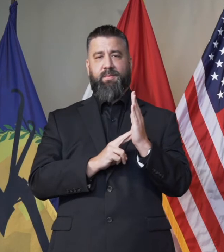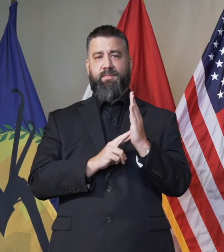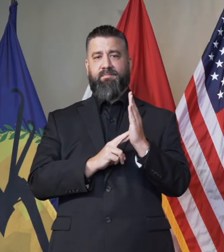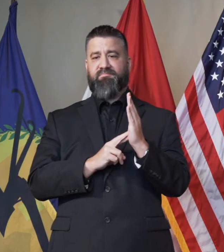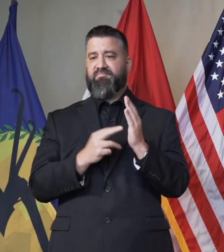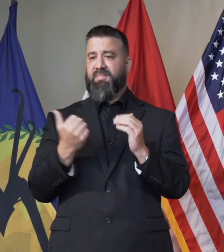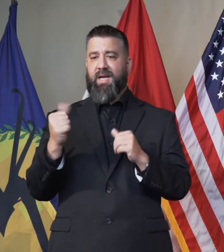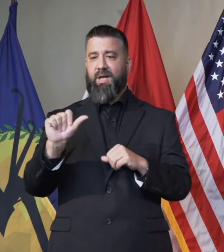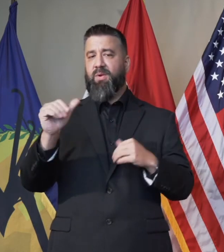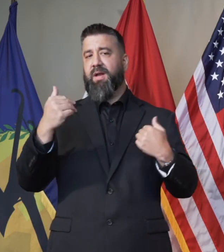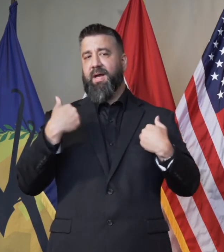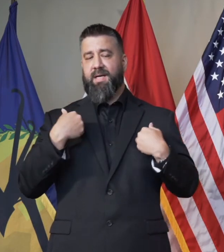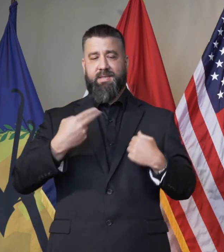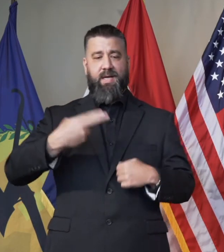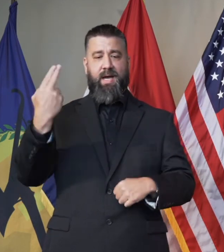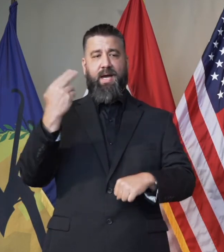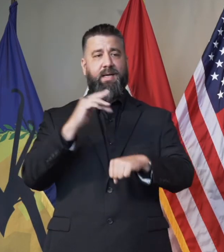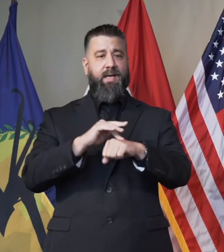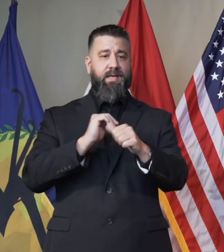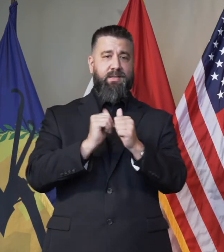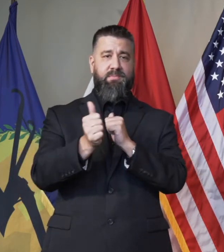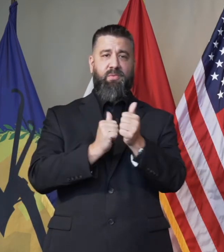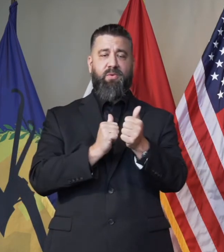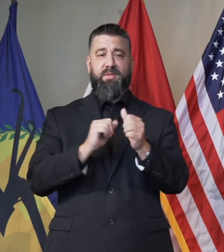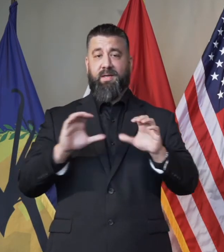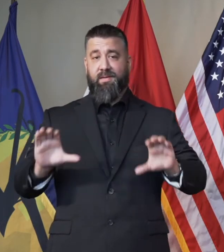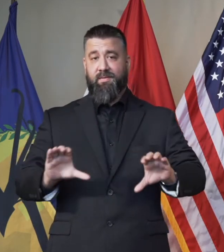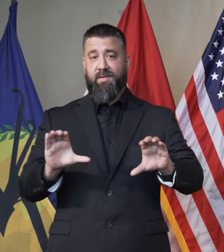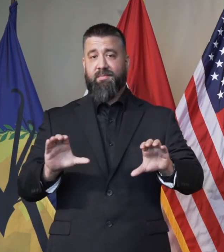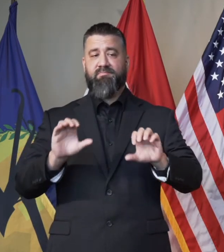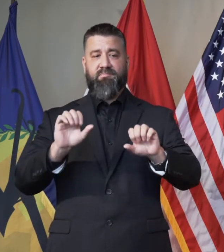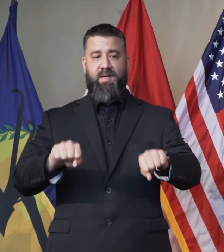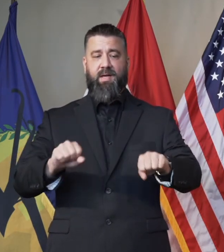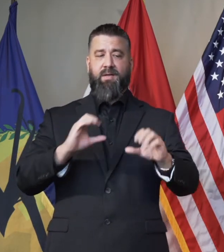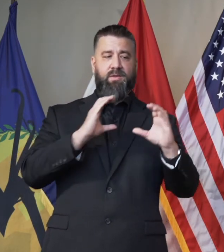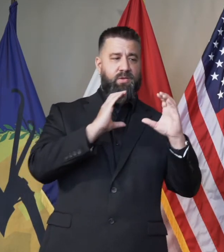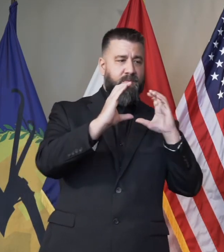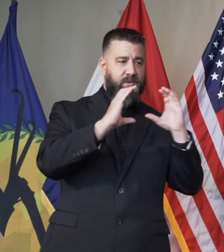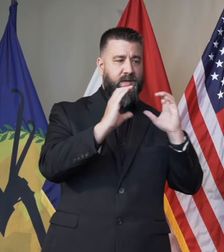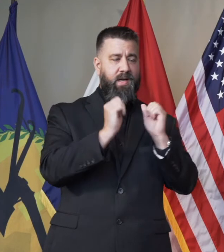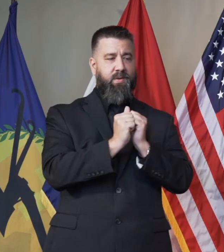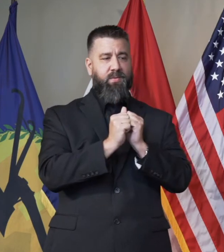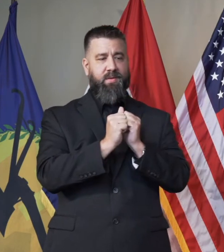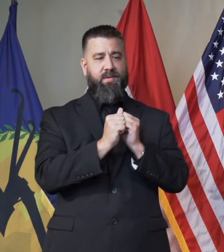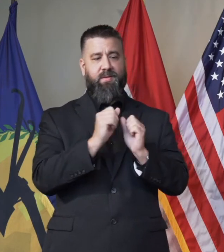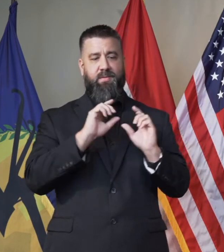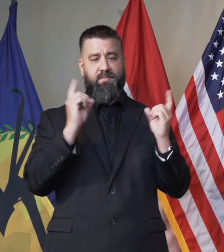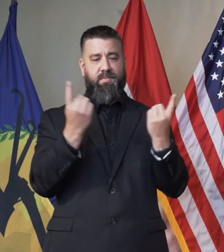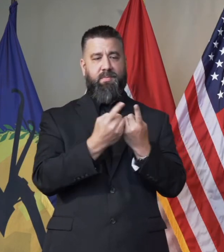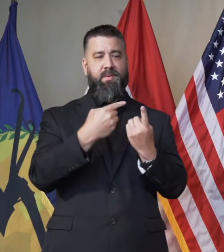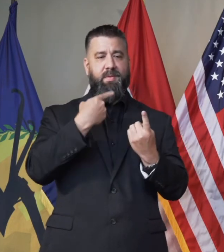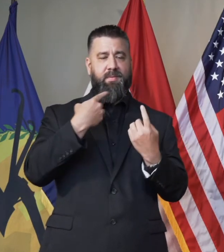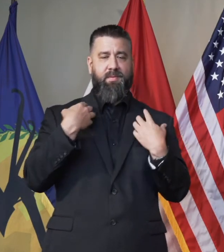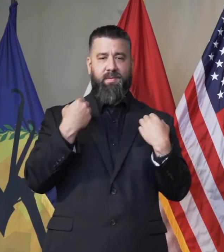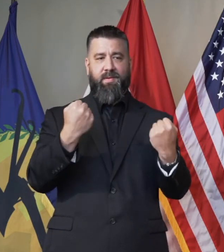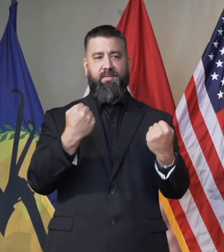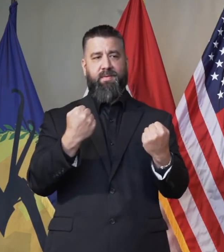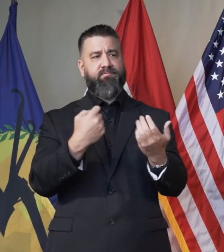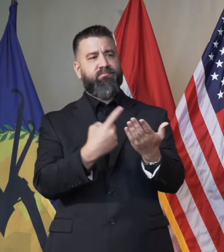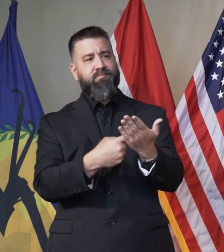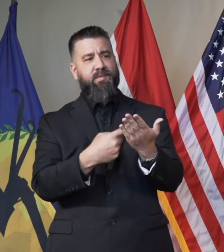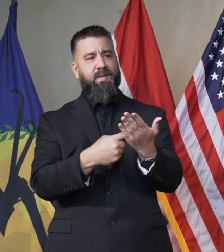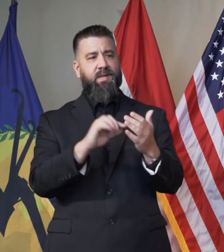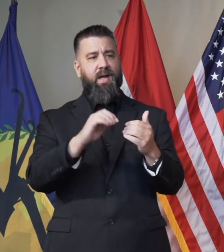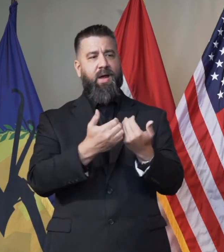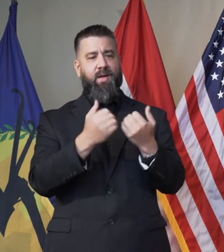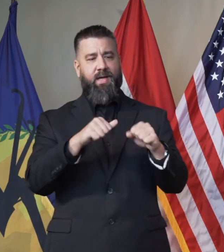high contact sports type activities can communicate with the Department of Health about these guidelines and how they